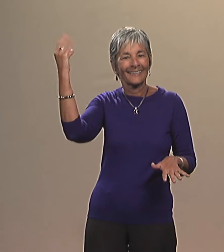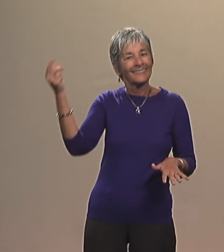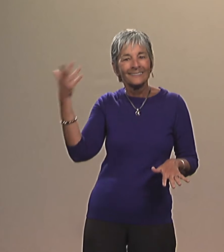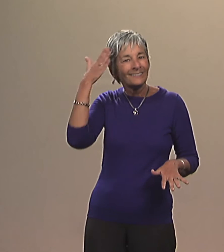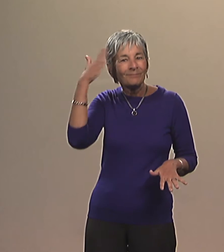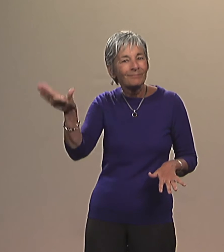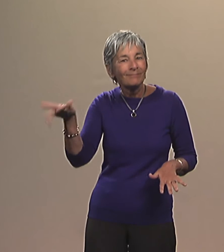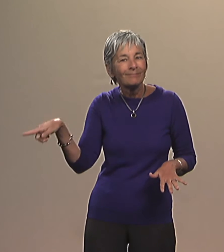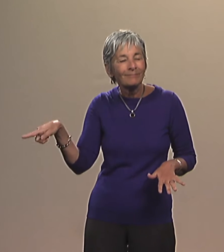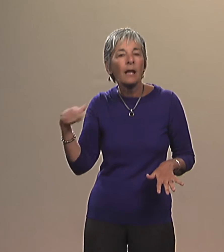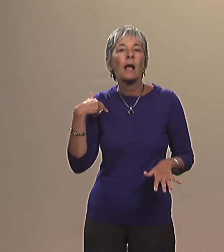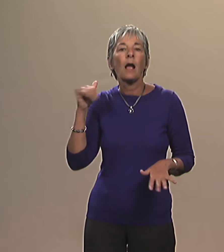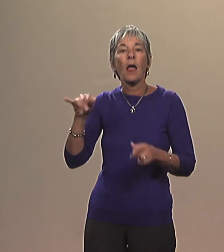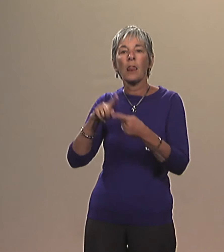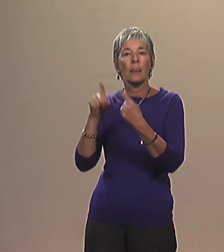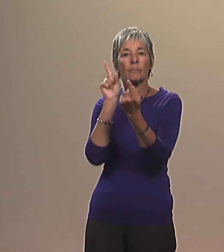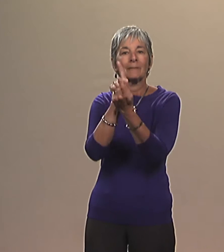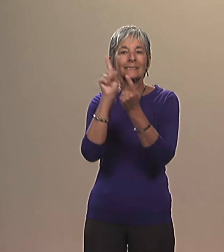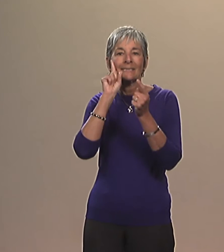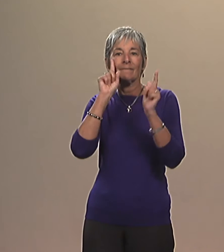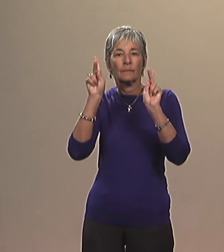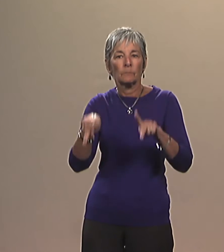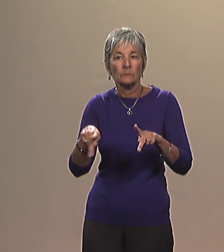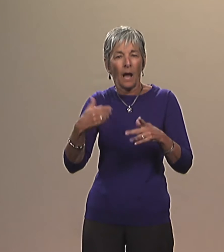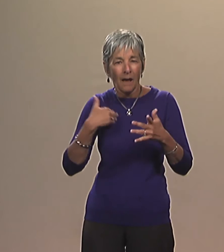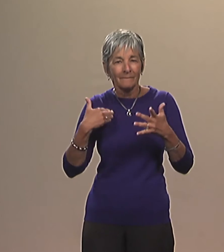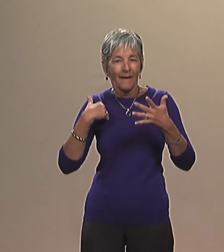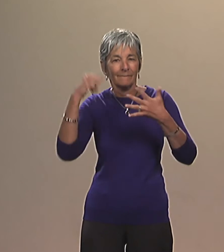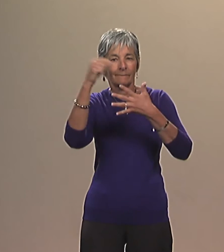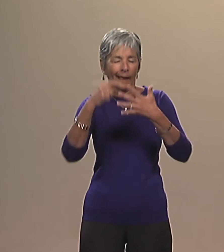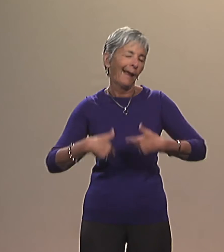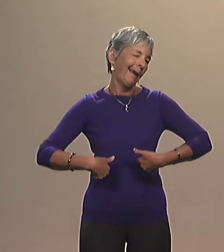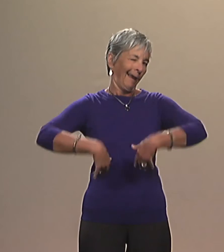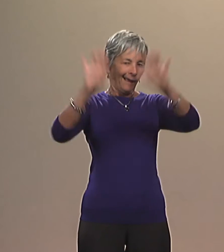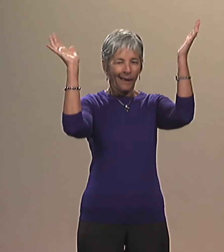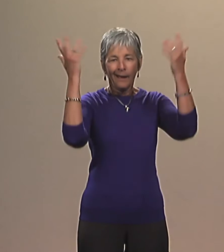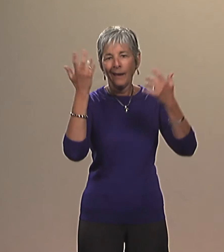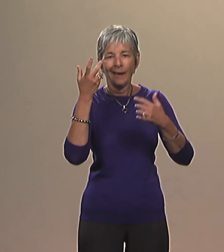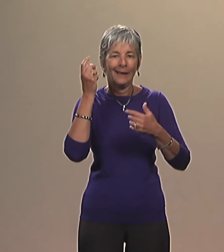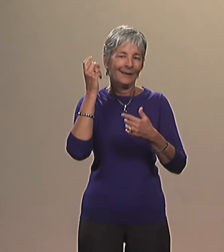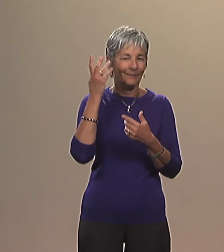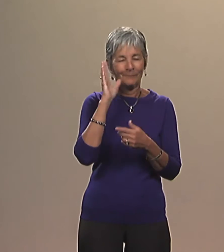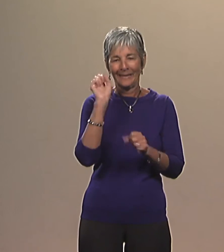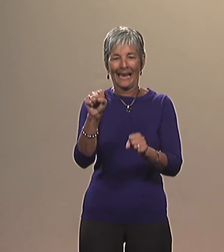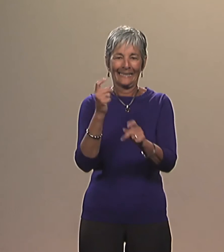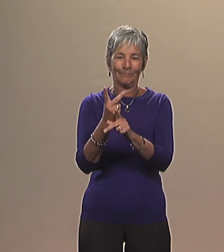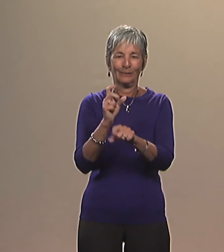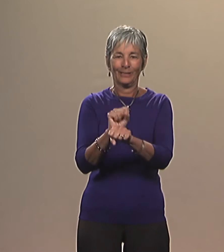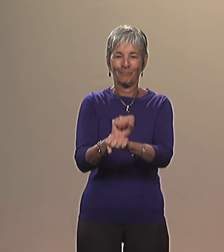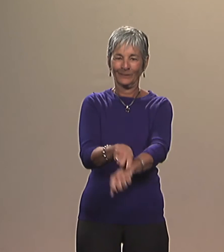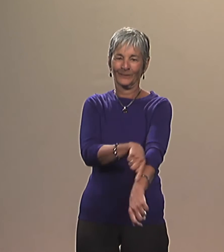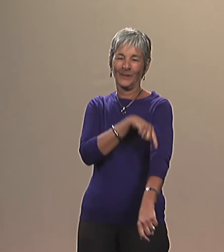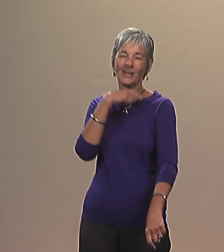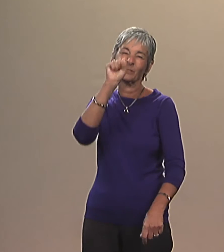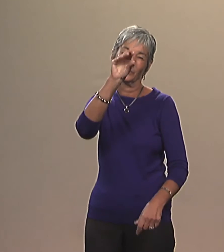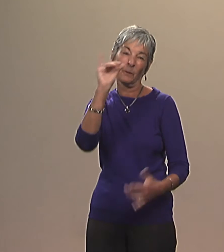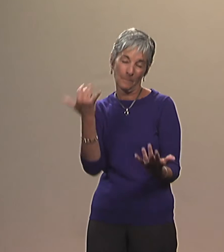there are alarm clocks with vibration devices or flashing lights. They simply didn't know. Once they met a deaf person and learned what was available, their worries